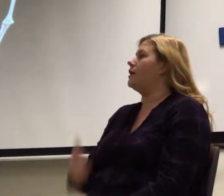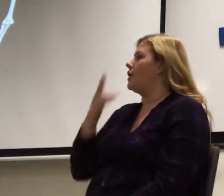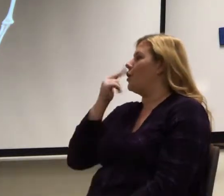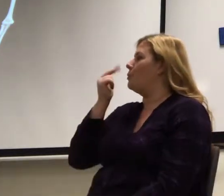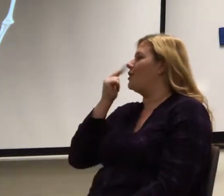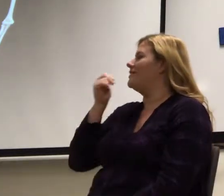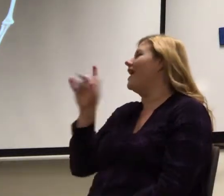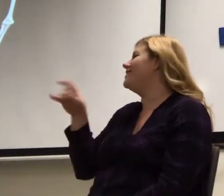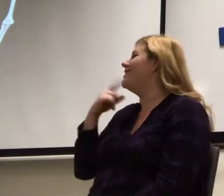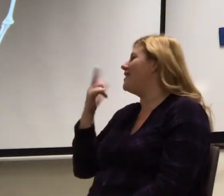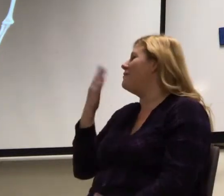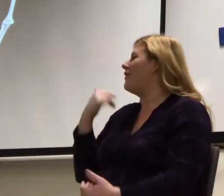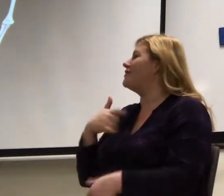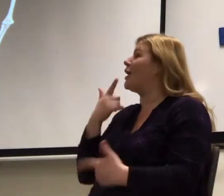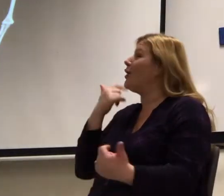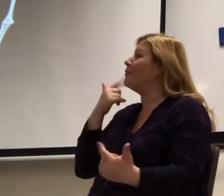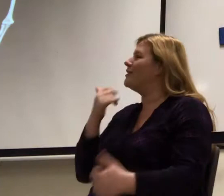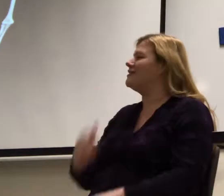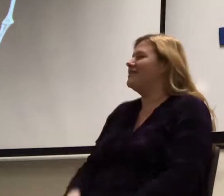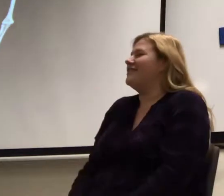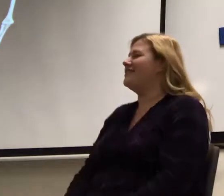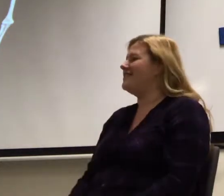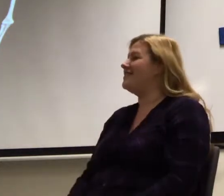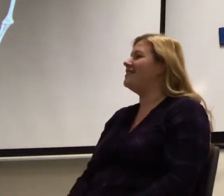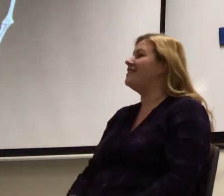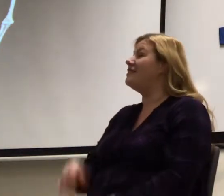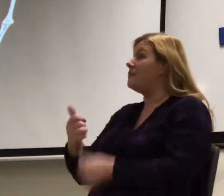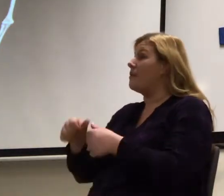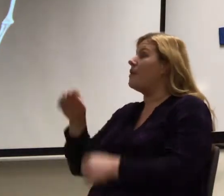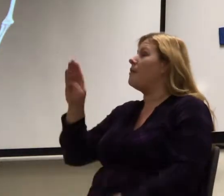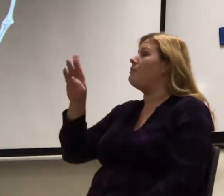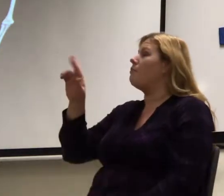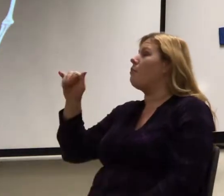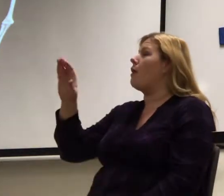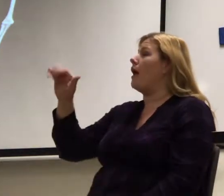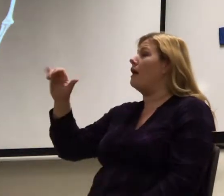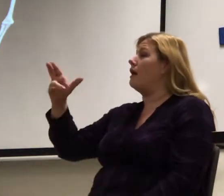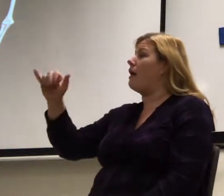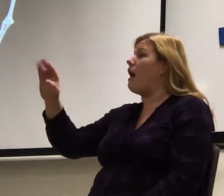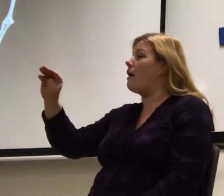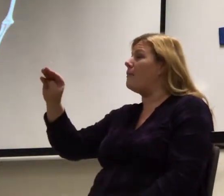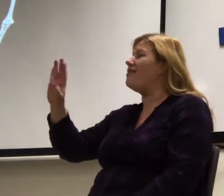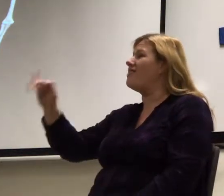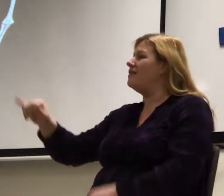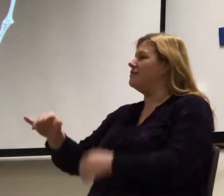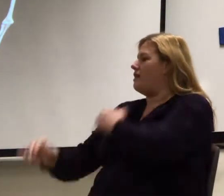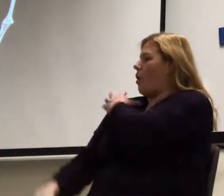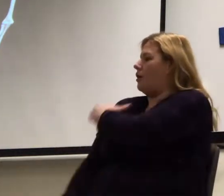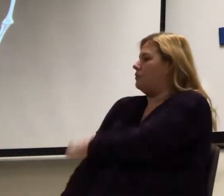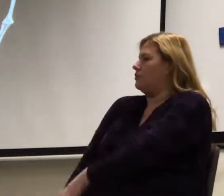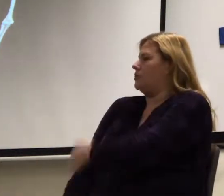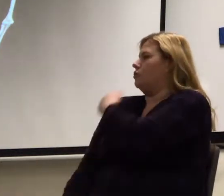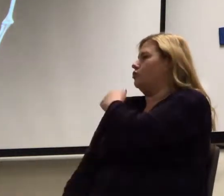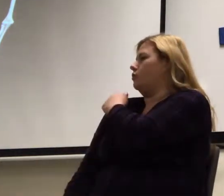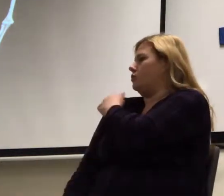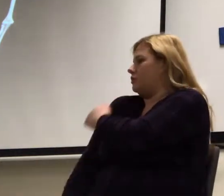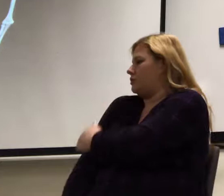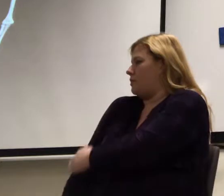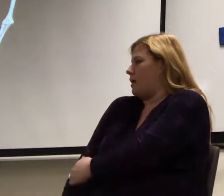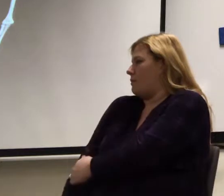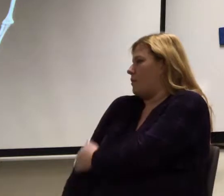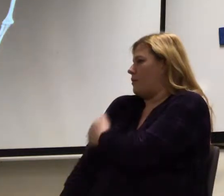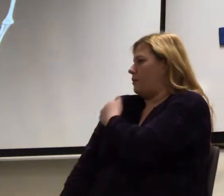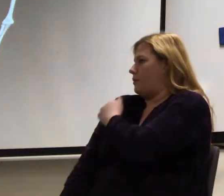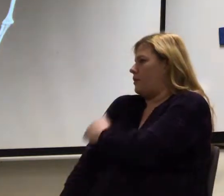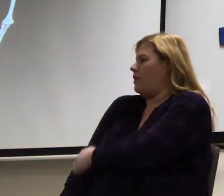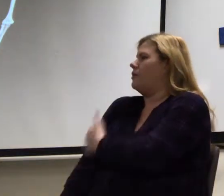Remember, in anatomy, the brachium is the arm, or the region between the shoulder and the elbow. Then you have the forearm, and